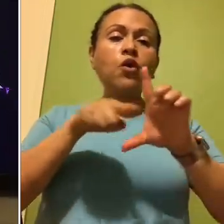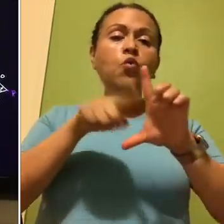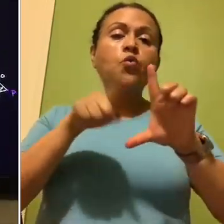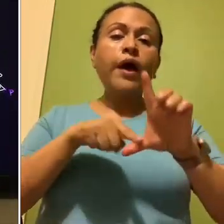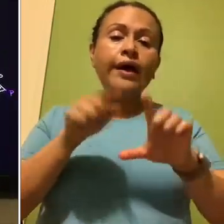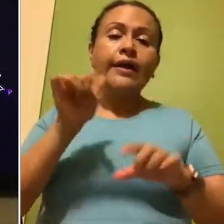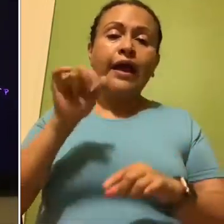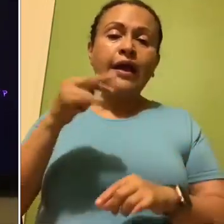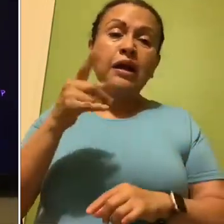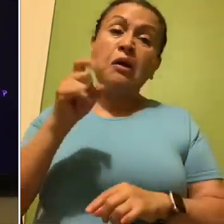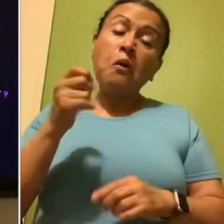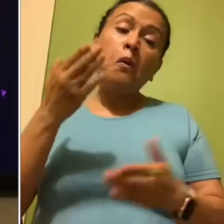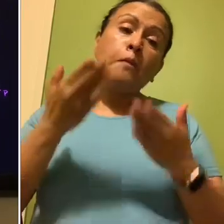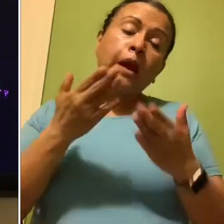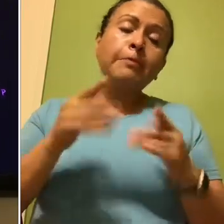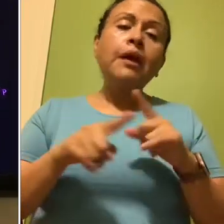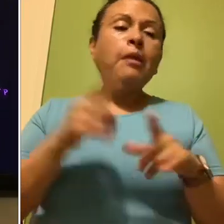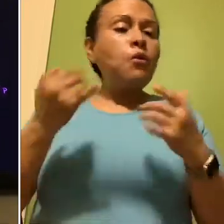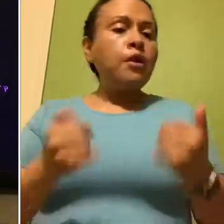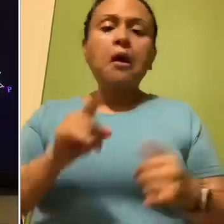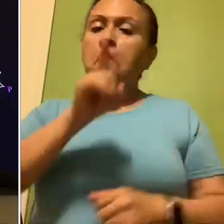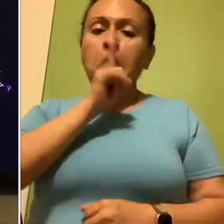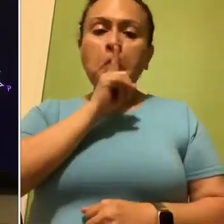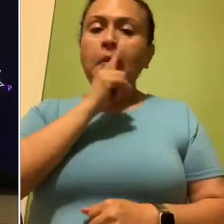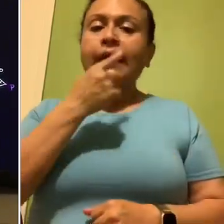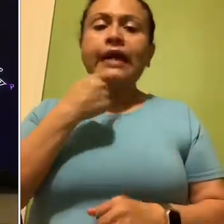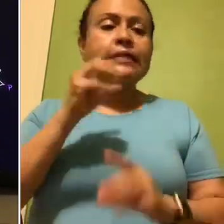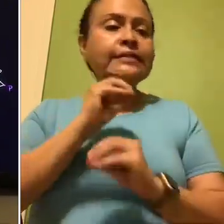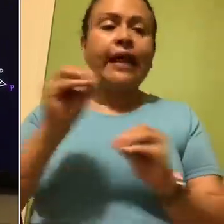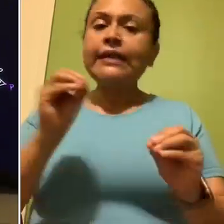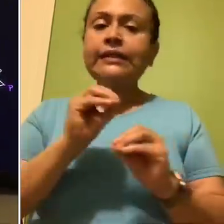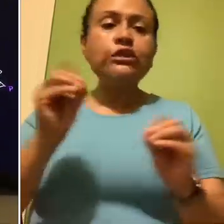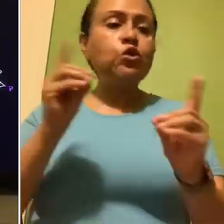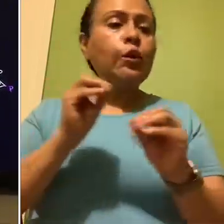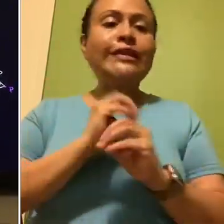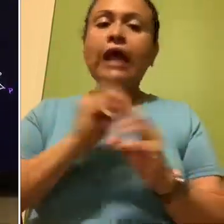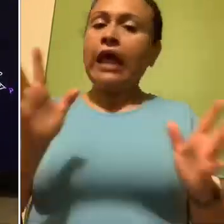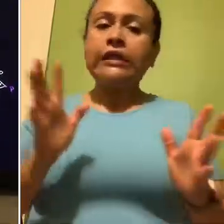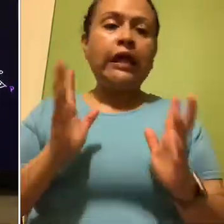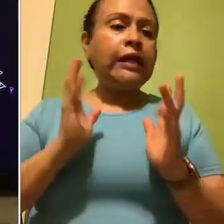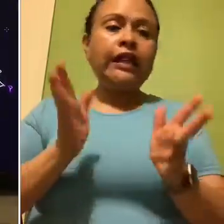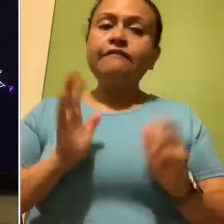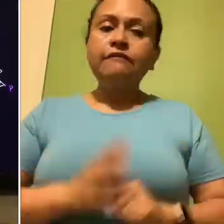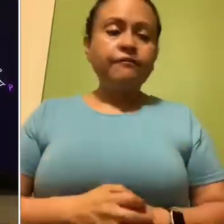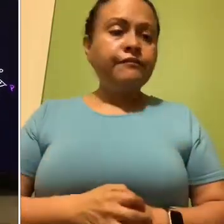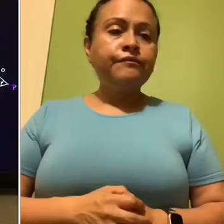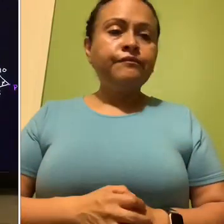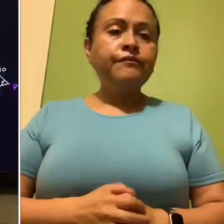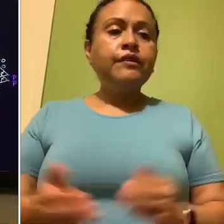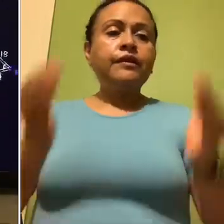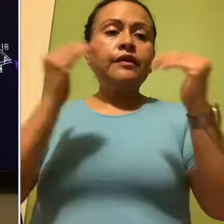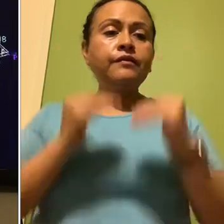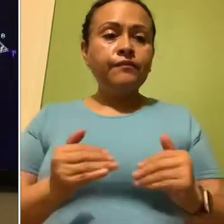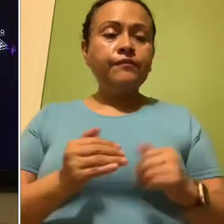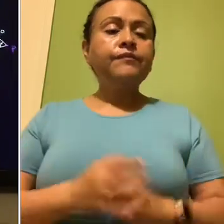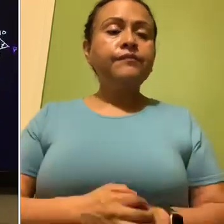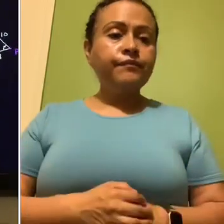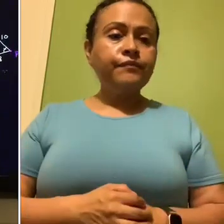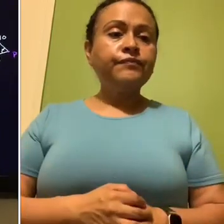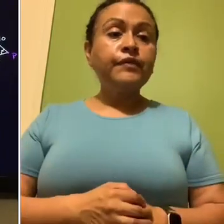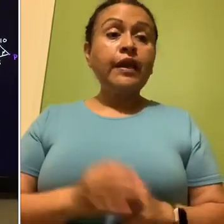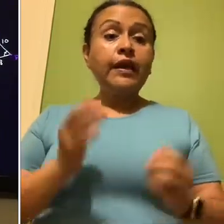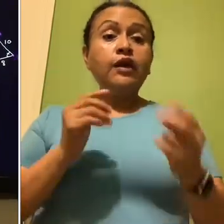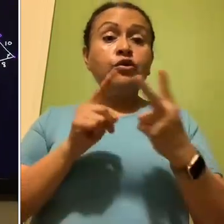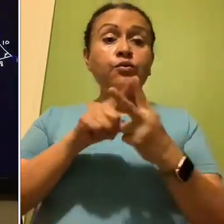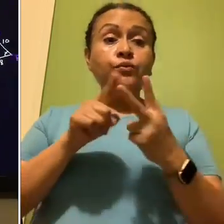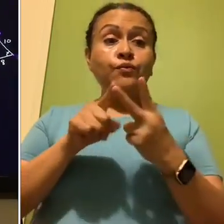angle. Then we could make some interesting statements about similarity. But right now we can't really do anything as is. Let's try this one